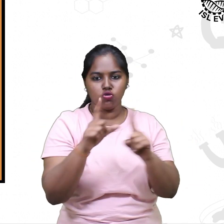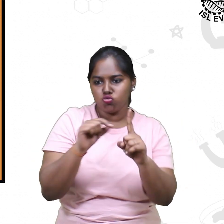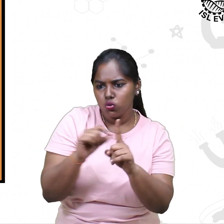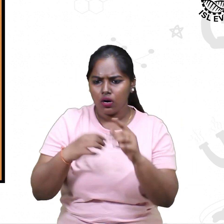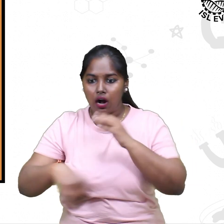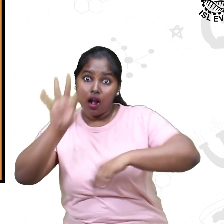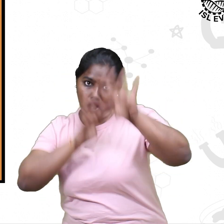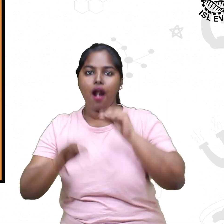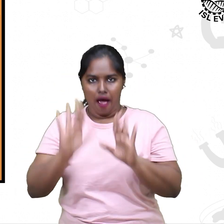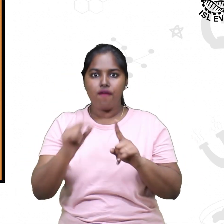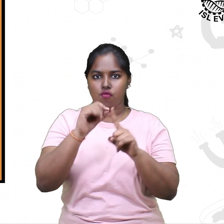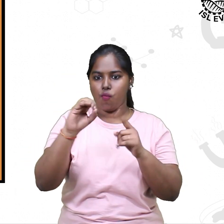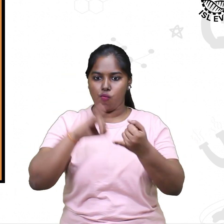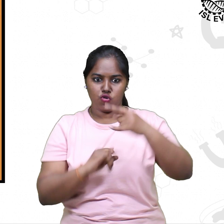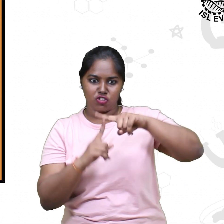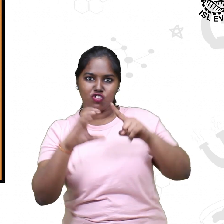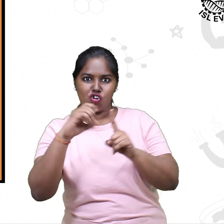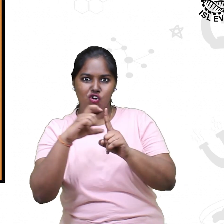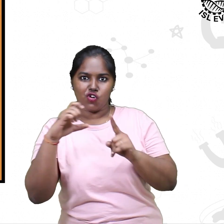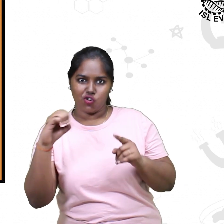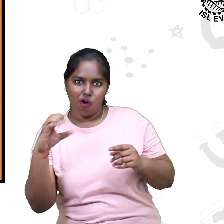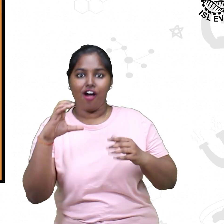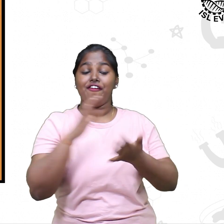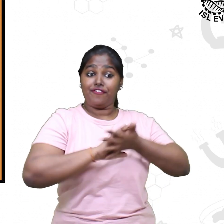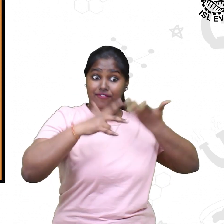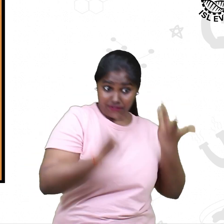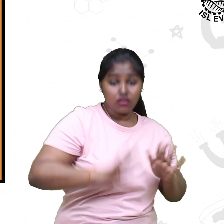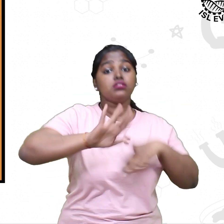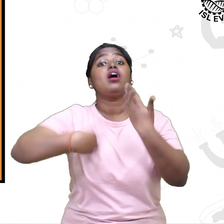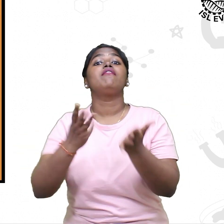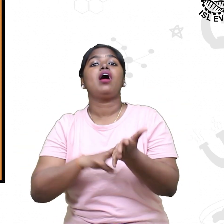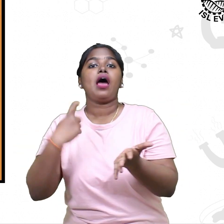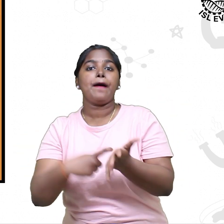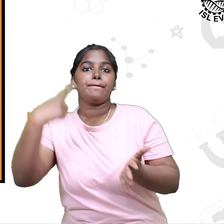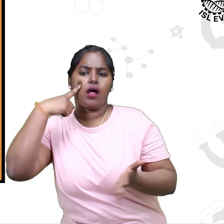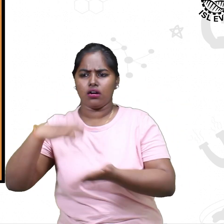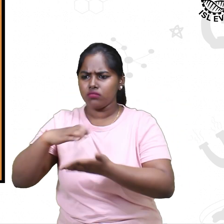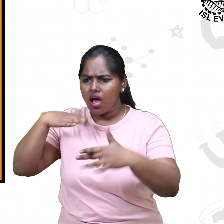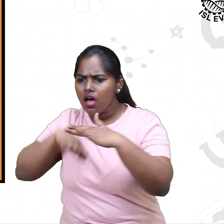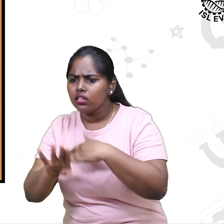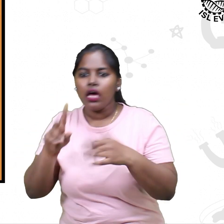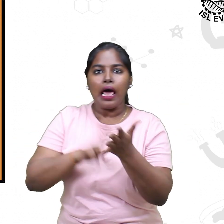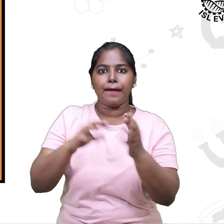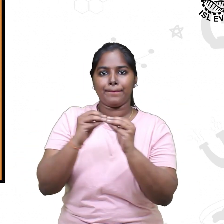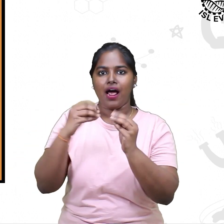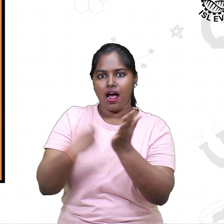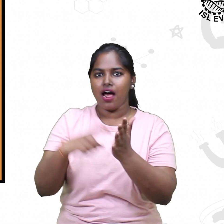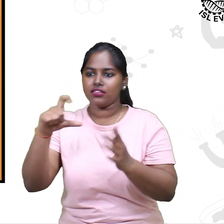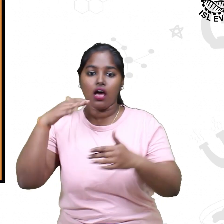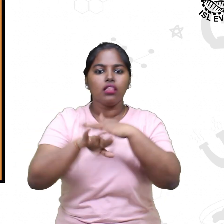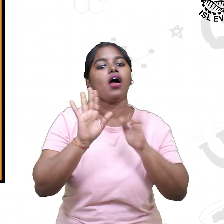this postdoc. But then NBRC got an MRI scanner, and I was a physicist who understood how